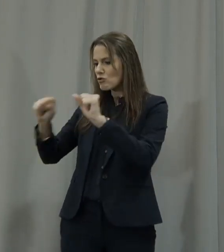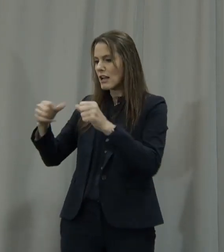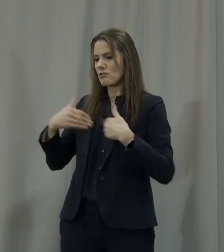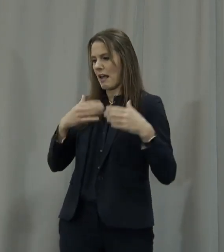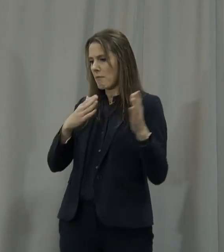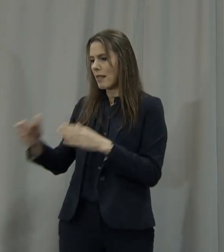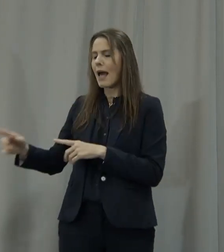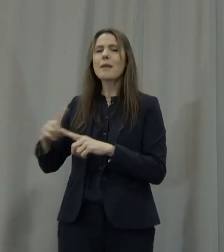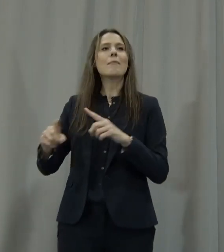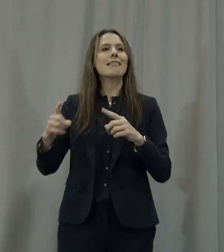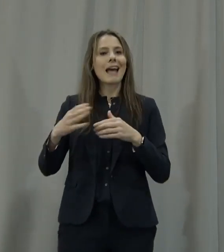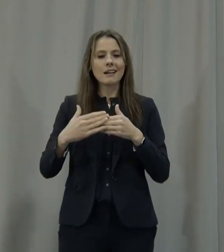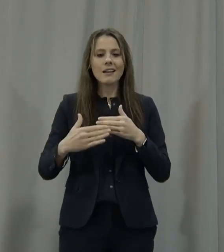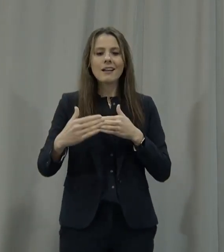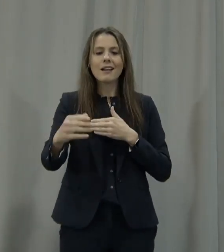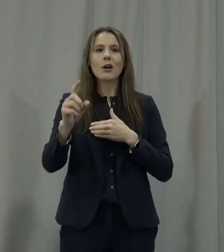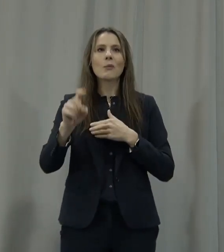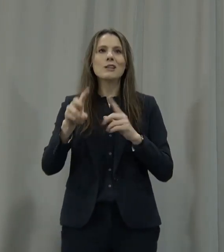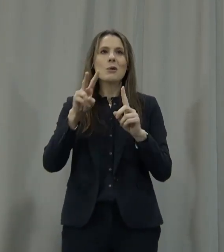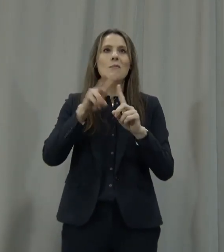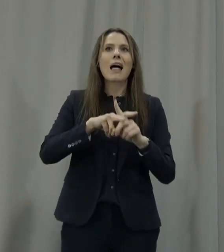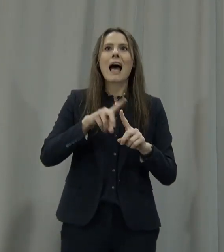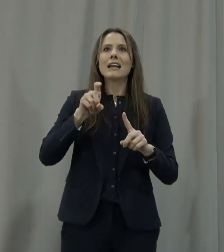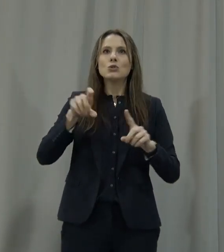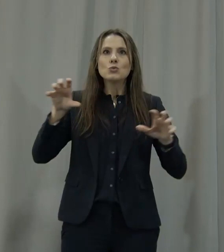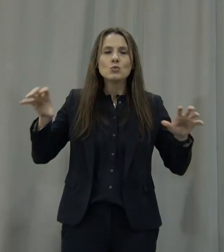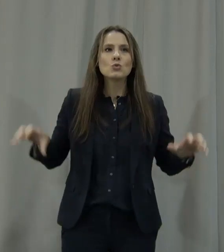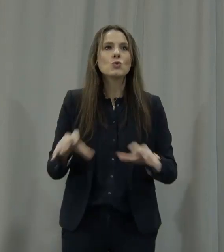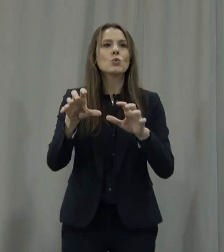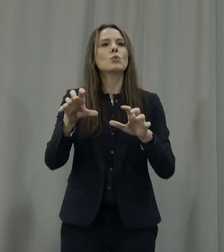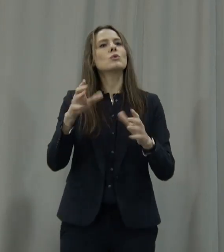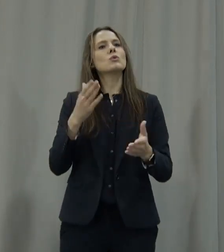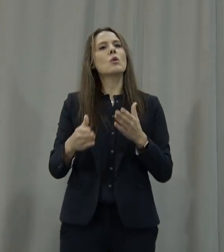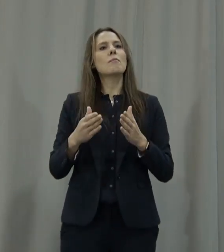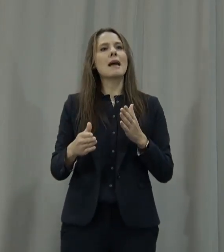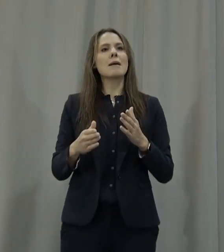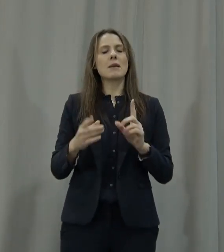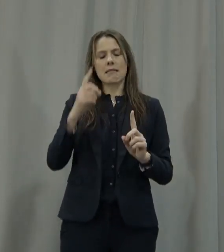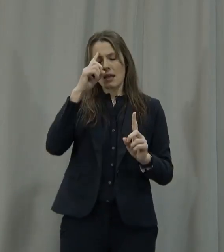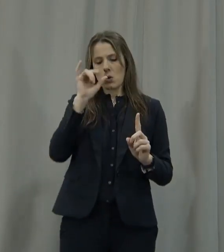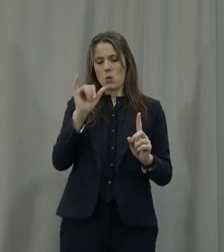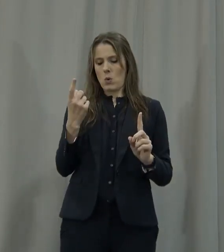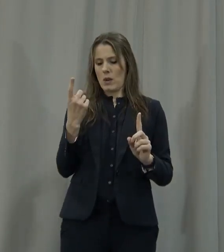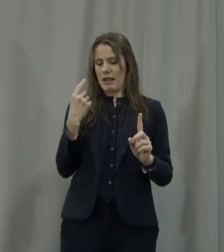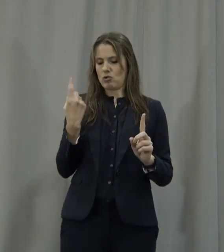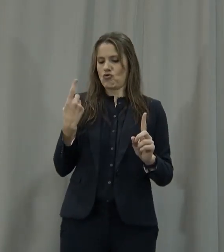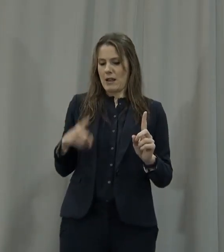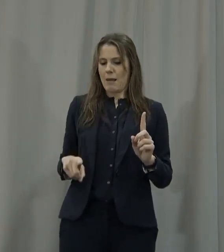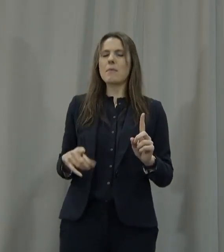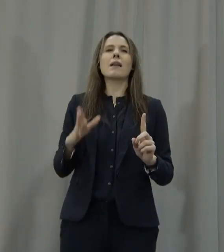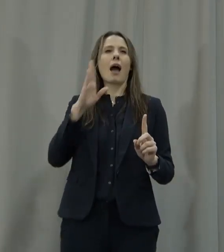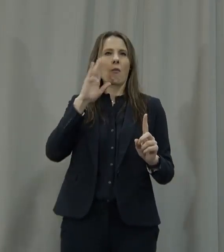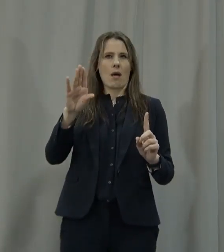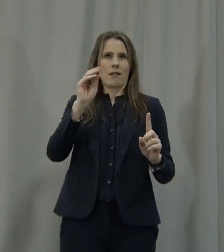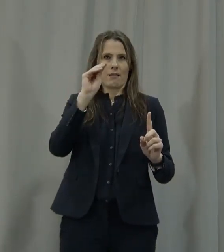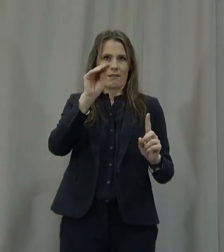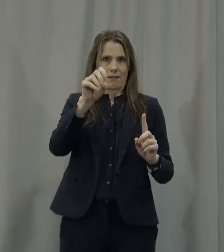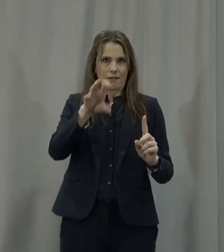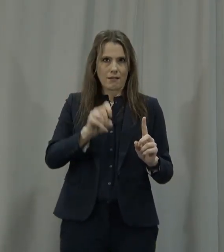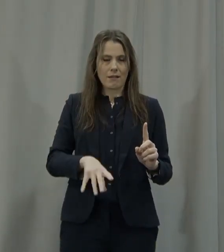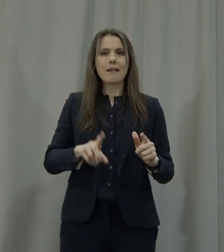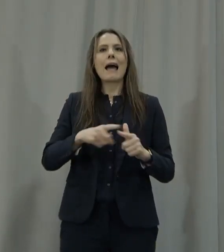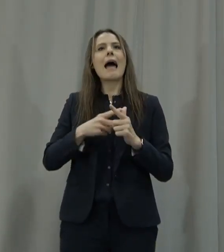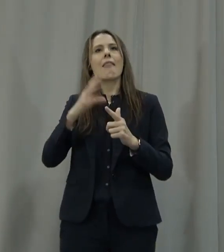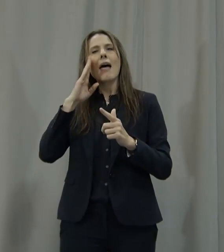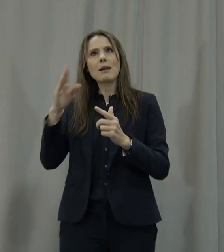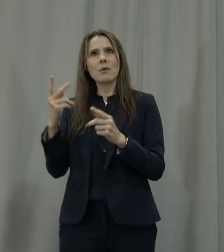take a few minutes to review what we did last year in anticipation of what we're going to do this year. So today, as we break for our workshops, I want to